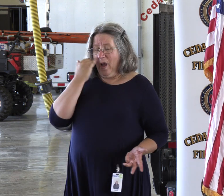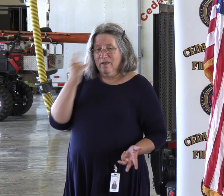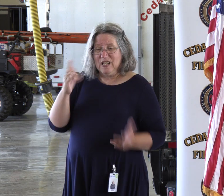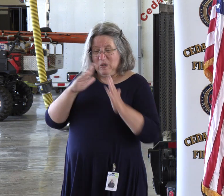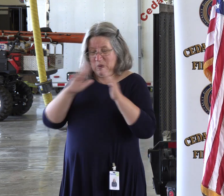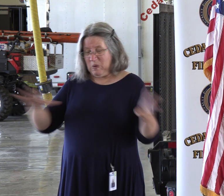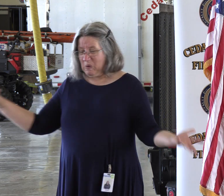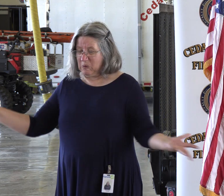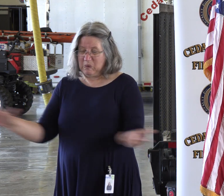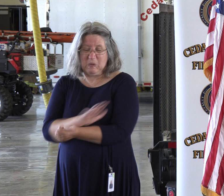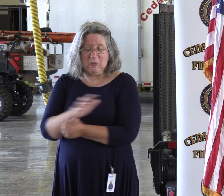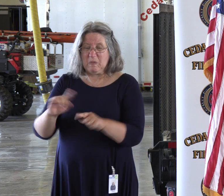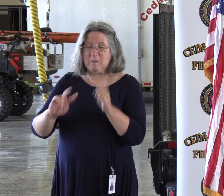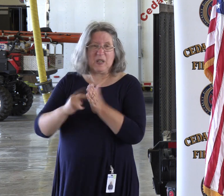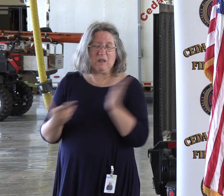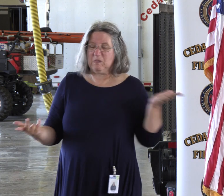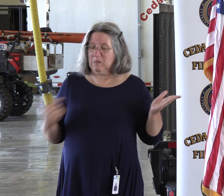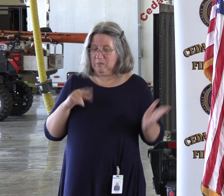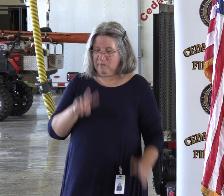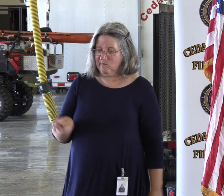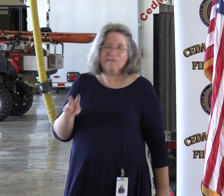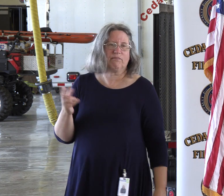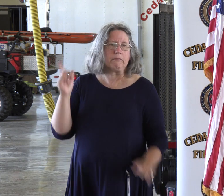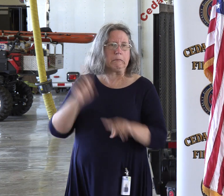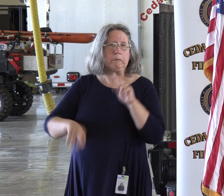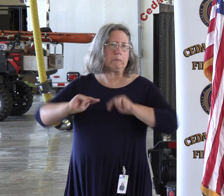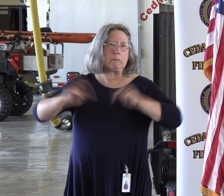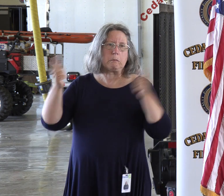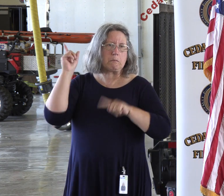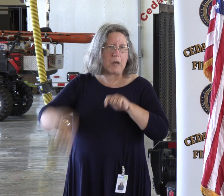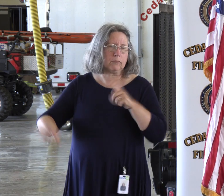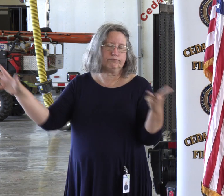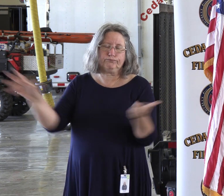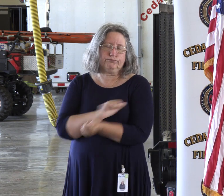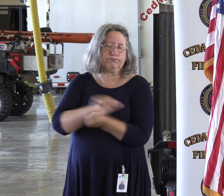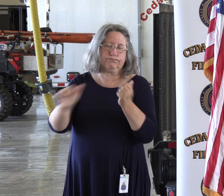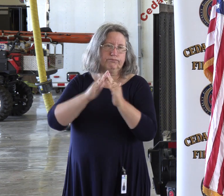with damage so intensive that repair is not feasible. So it's,